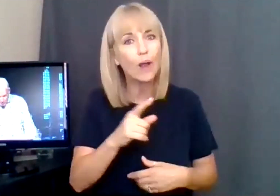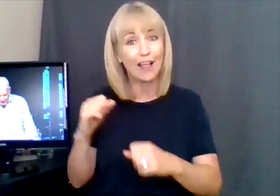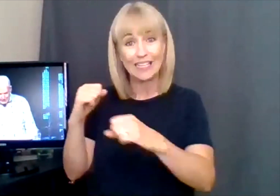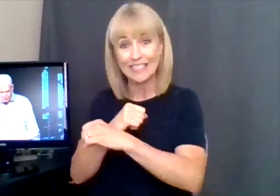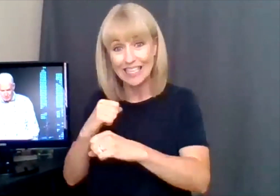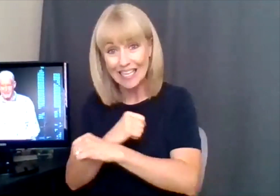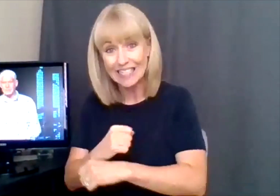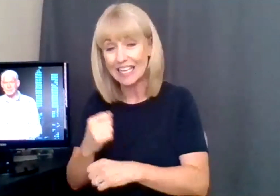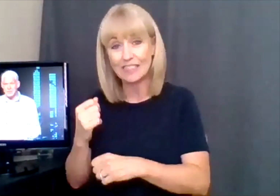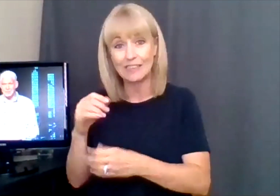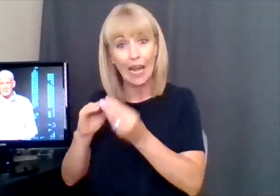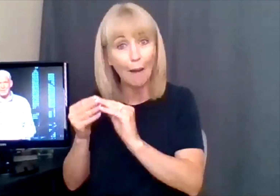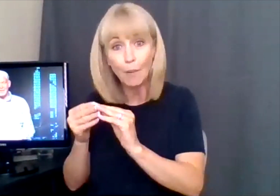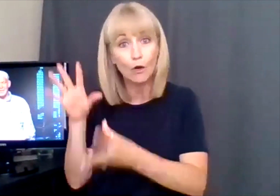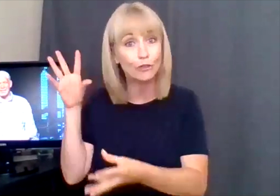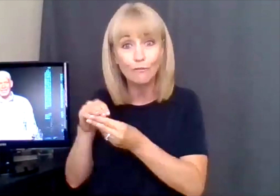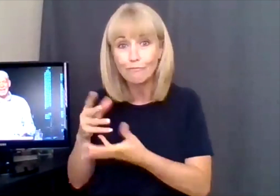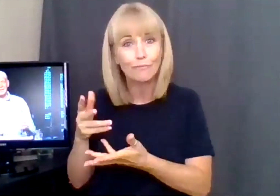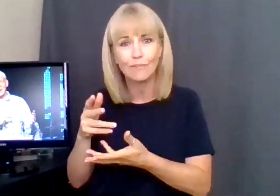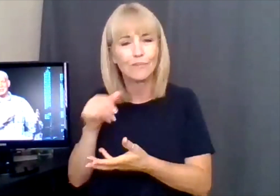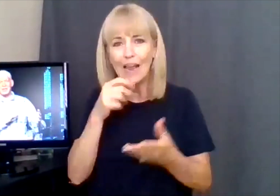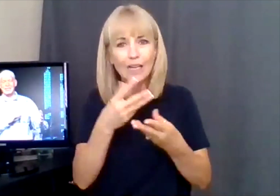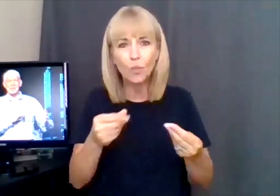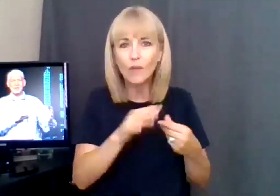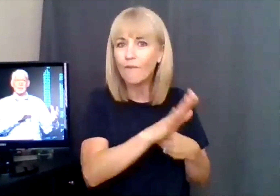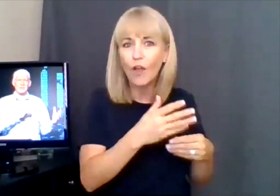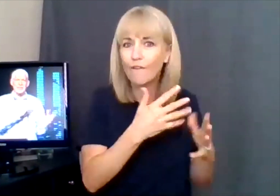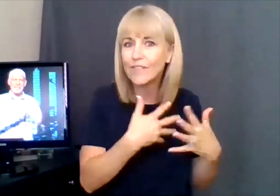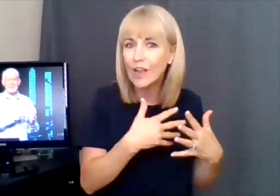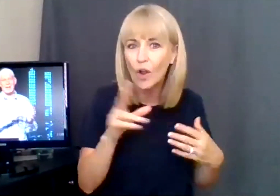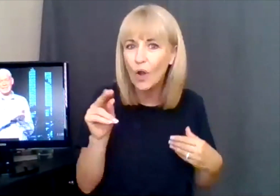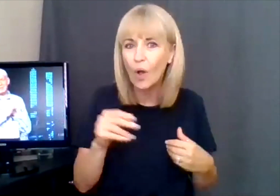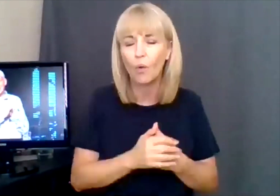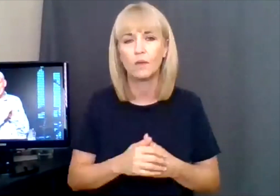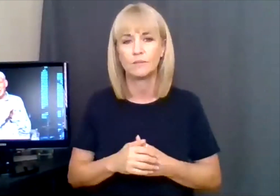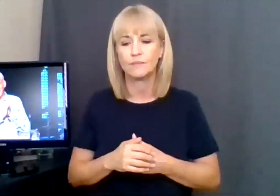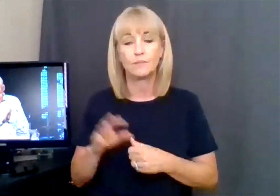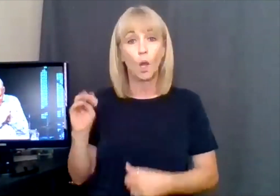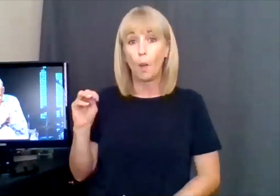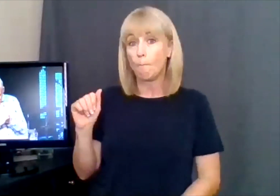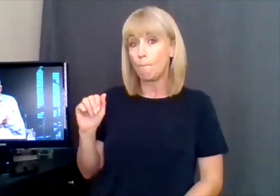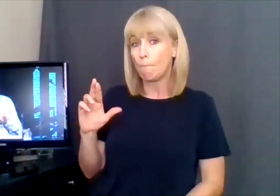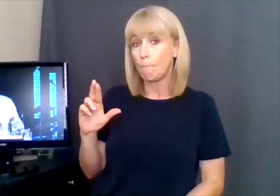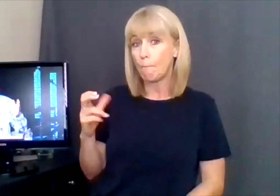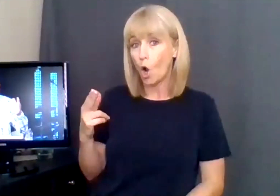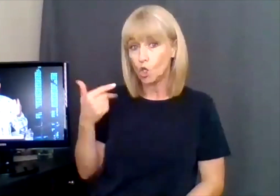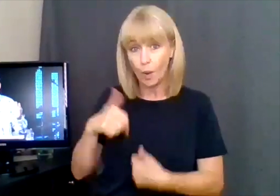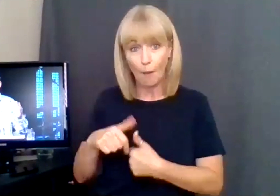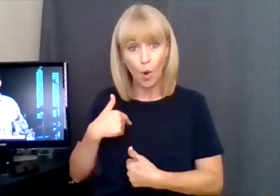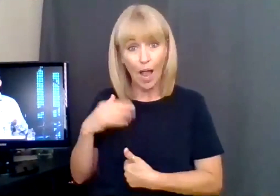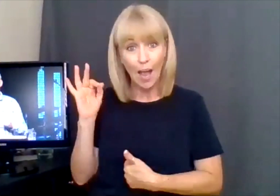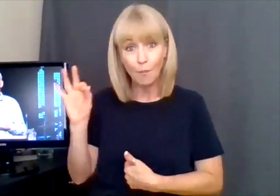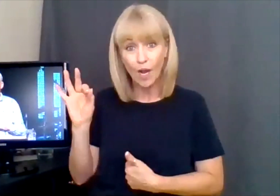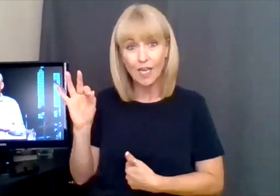data rarely replace the fear. Now in March, when the first weekend of the pandemic, when it started, I preached a sermon that says we need to